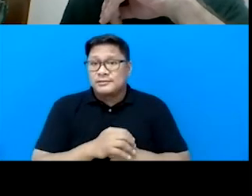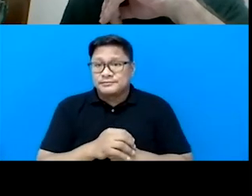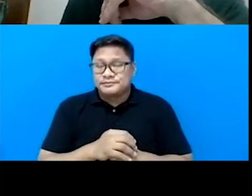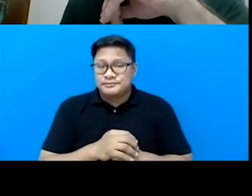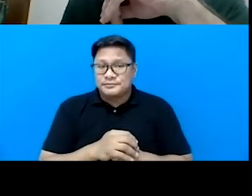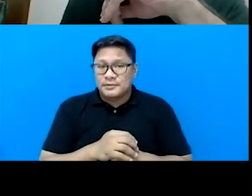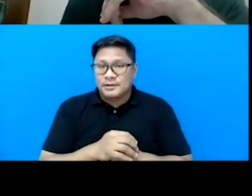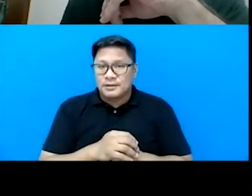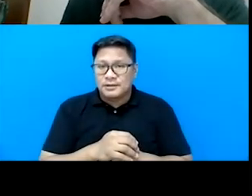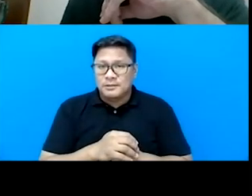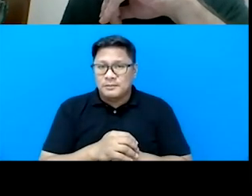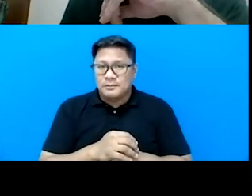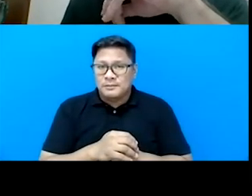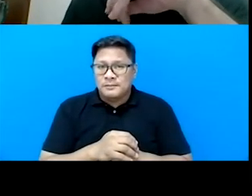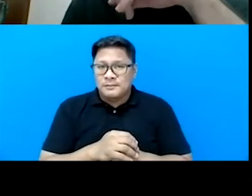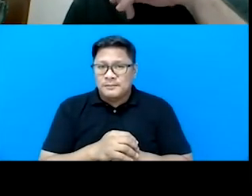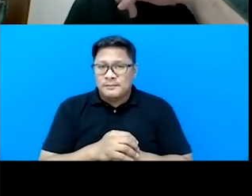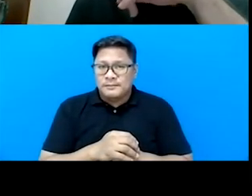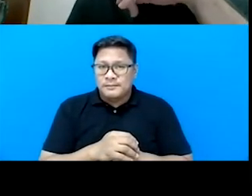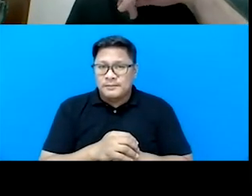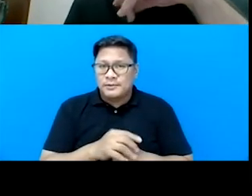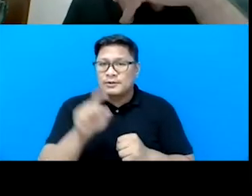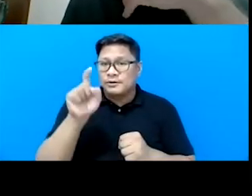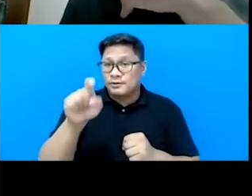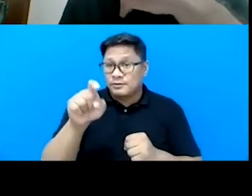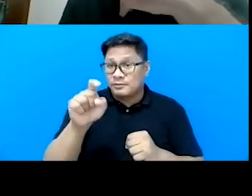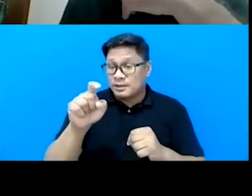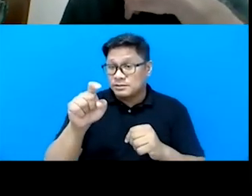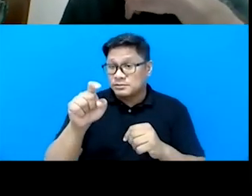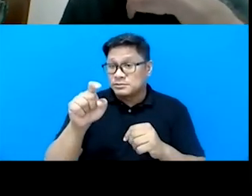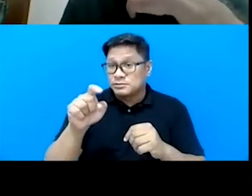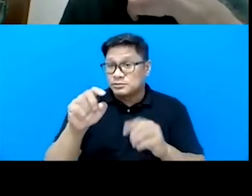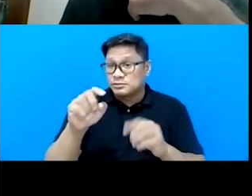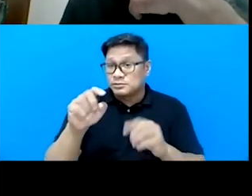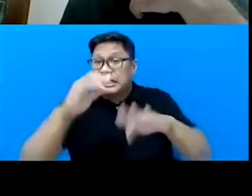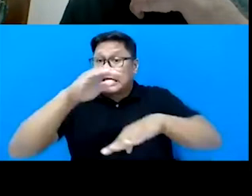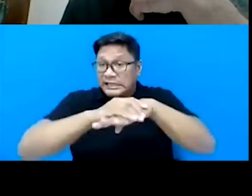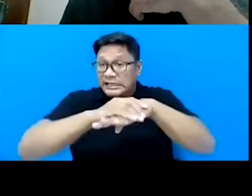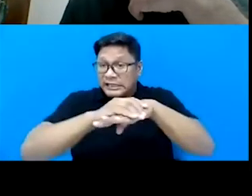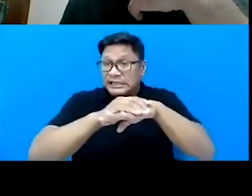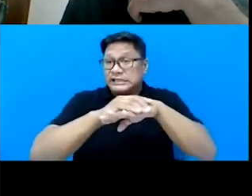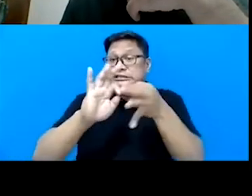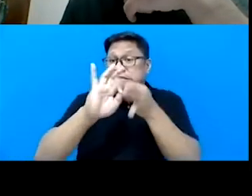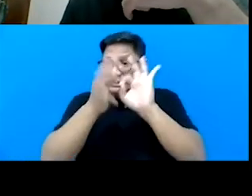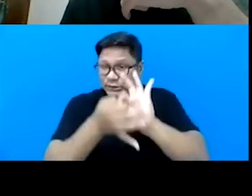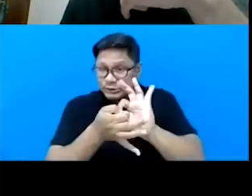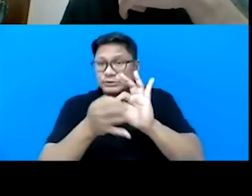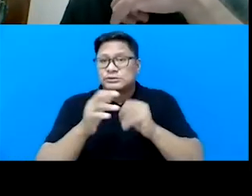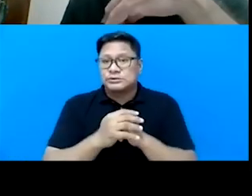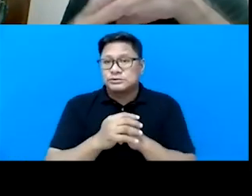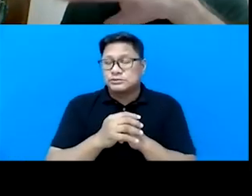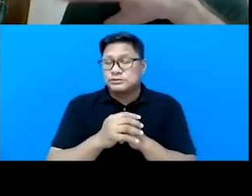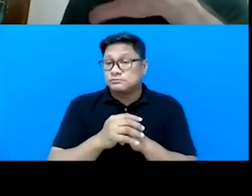Now you're going to write the whole English translation. So you may want